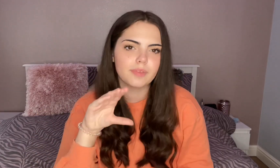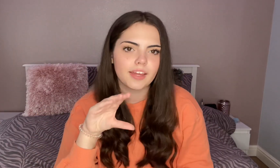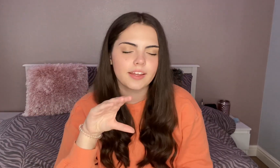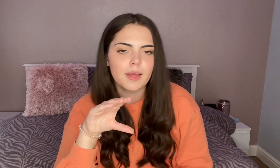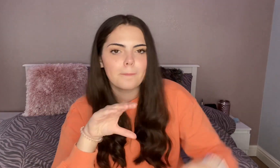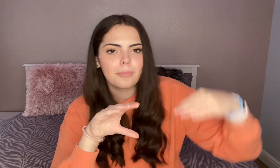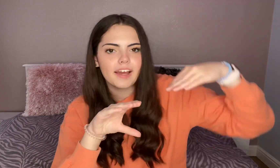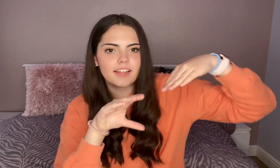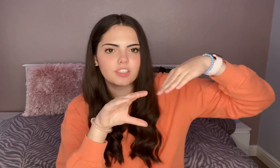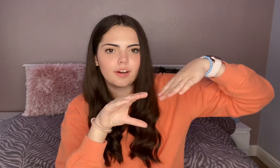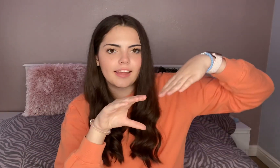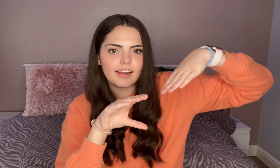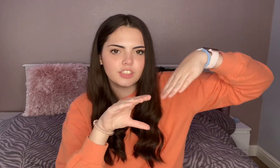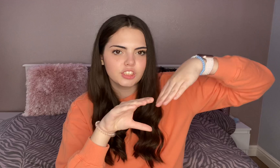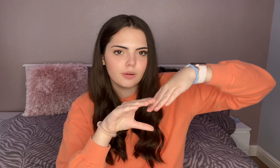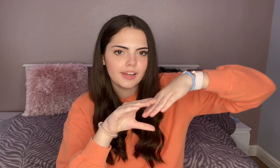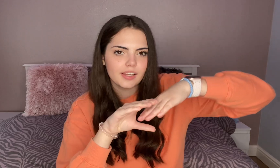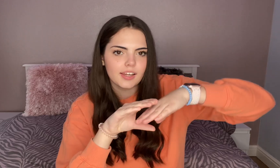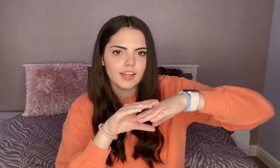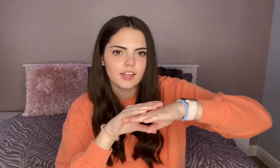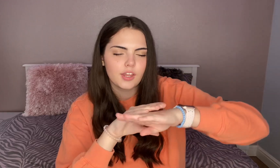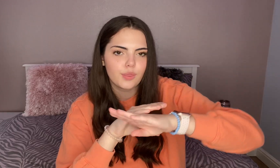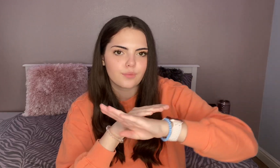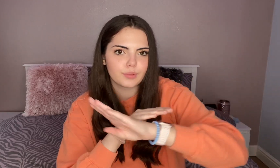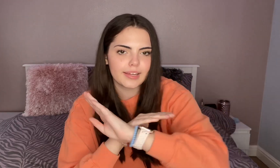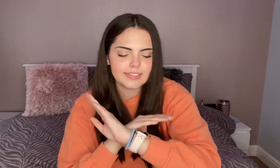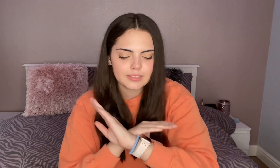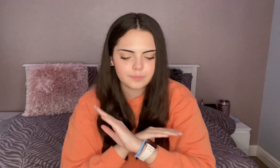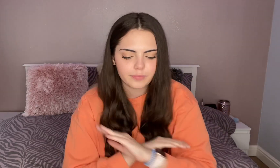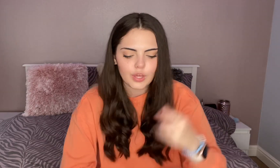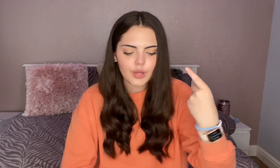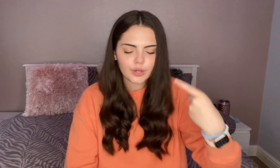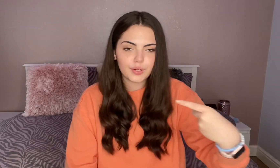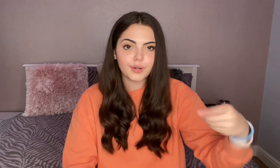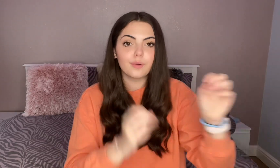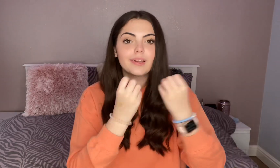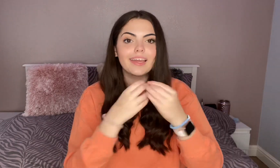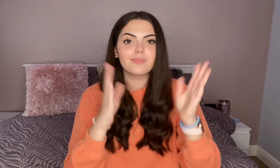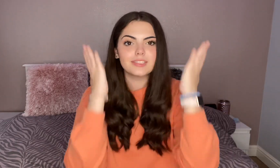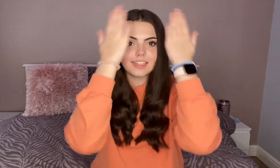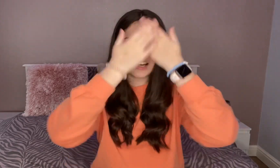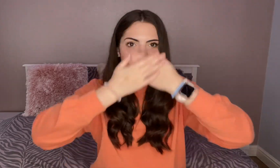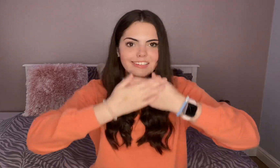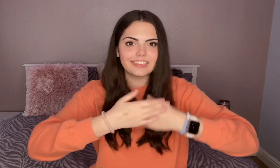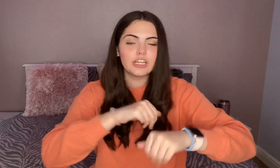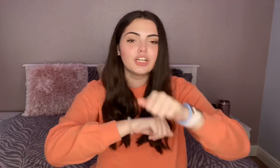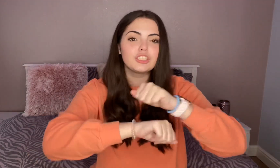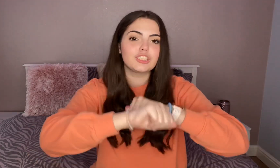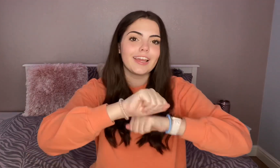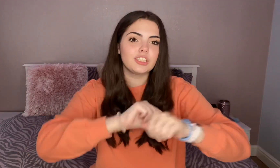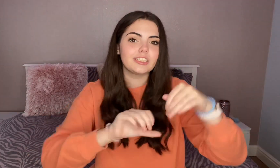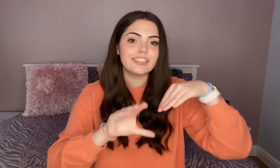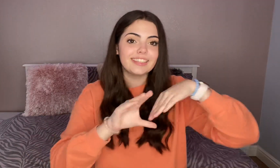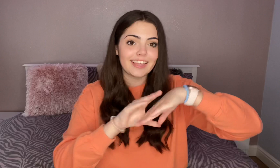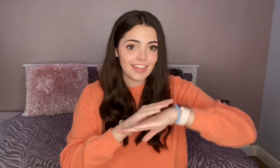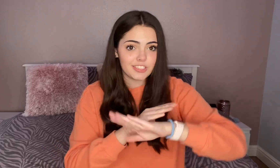something and your other hand is just going through it. Going out tonight changes